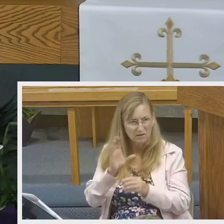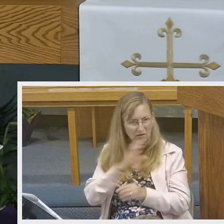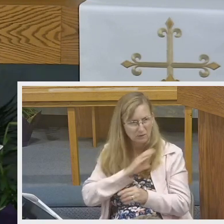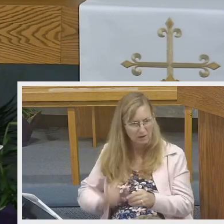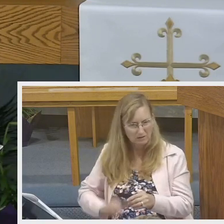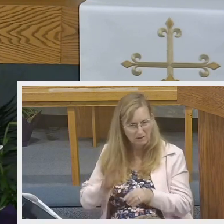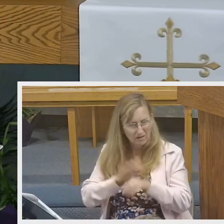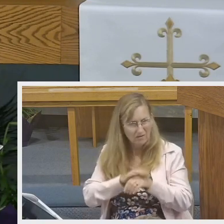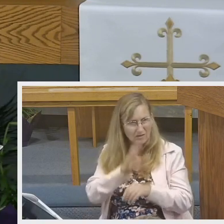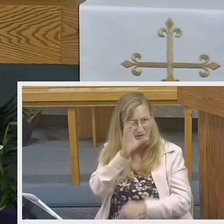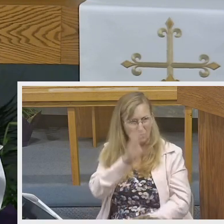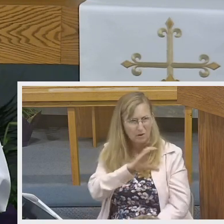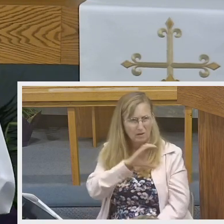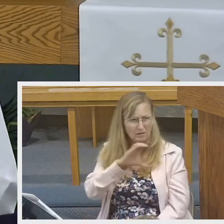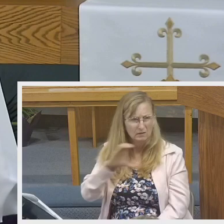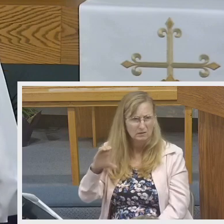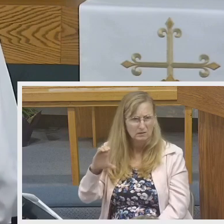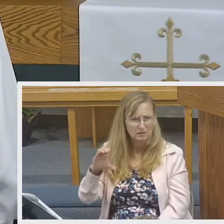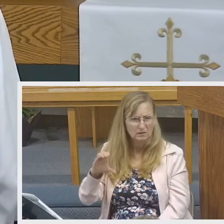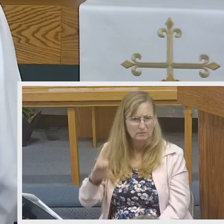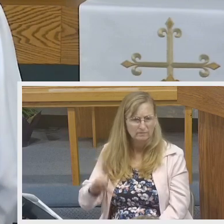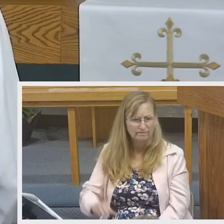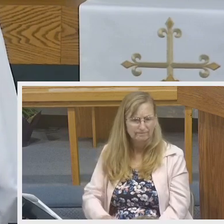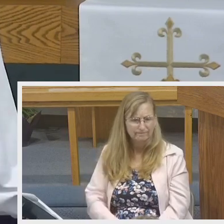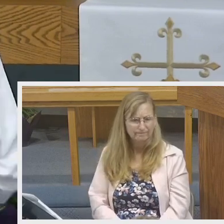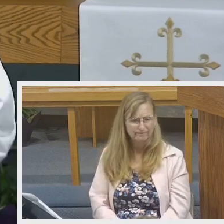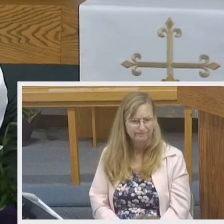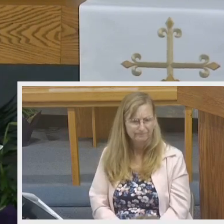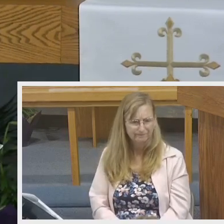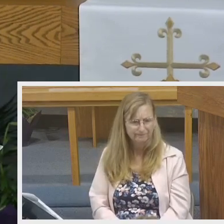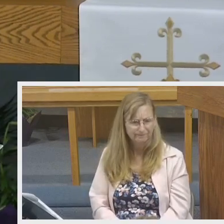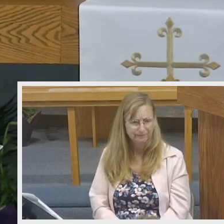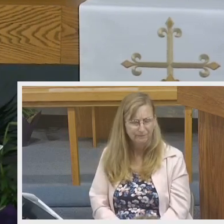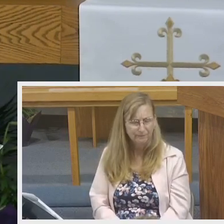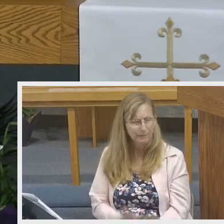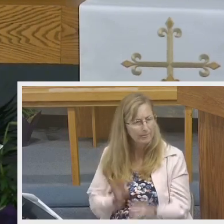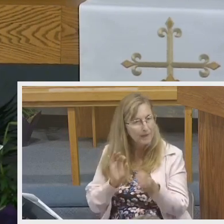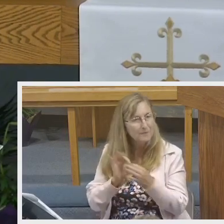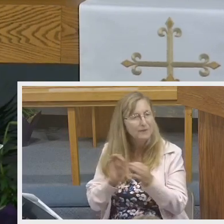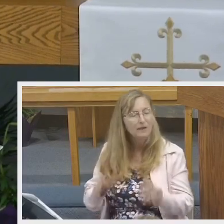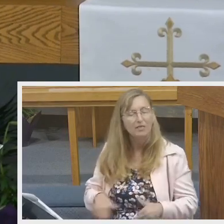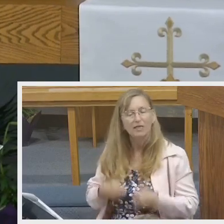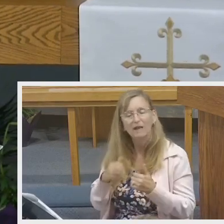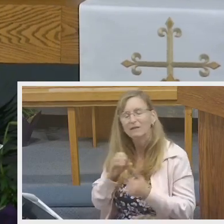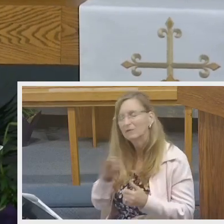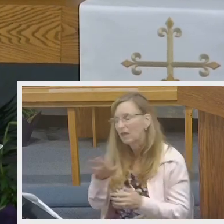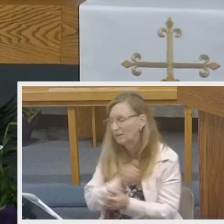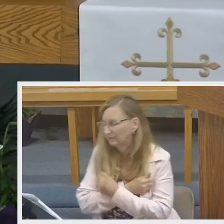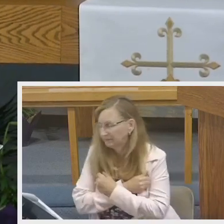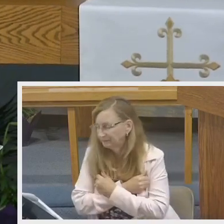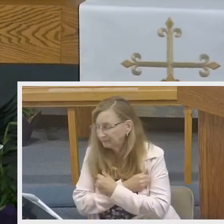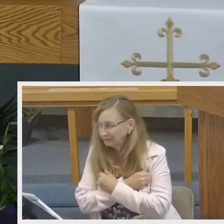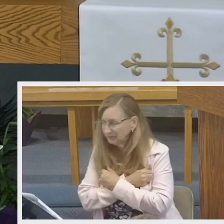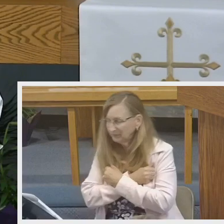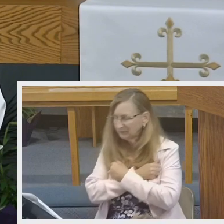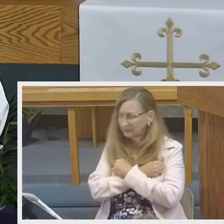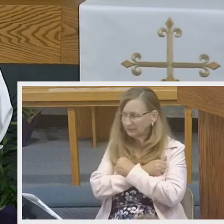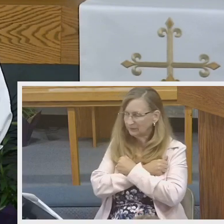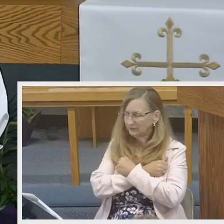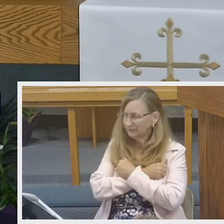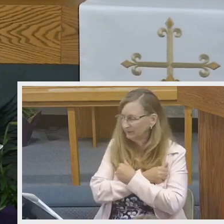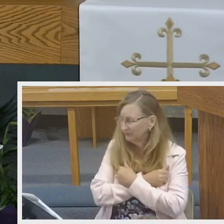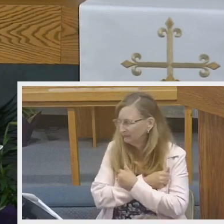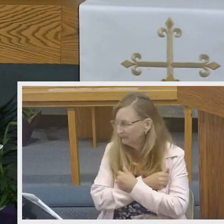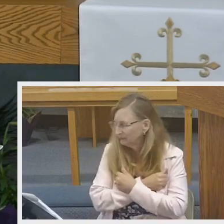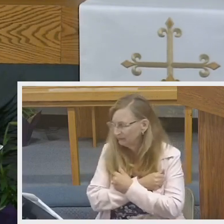We sing, O Perfect Love, Life of Love. It's hymn 431. And we're going to sing verses 1, 2, and then 4 and 5.